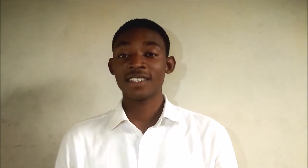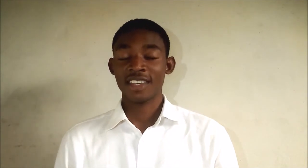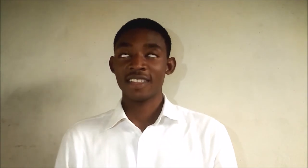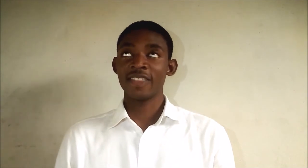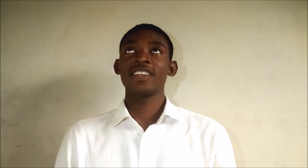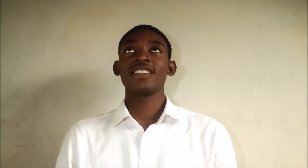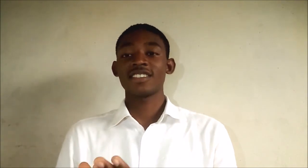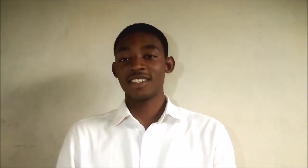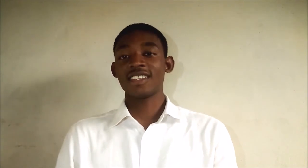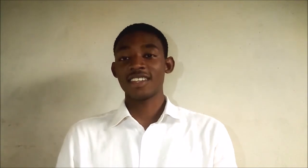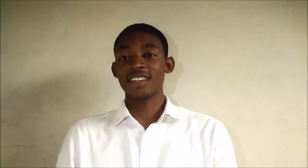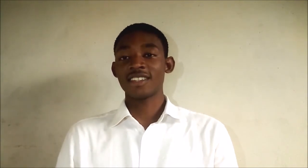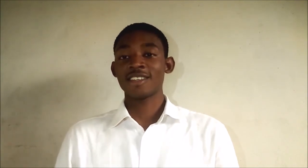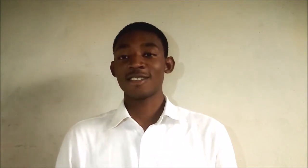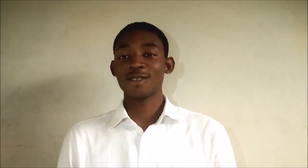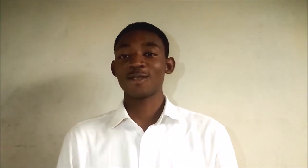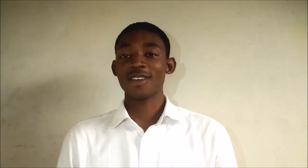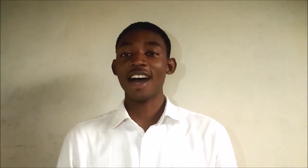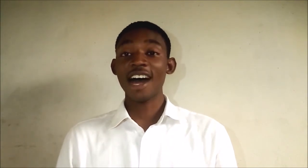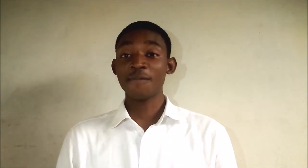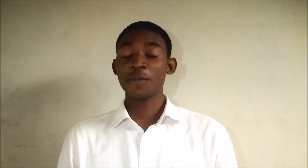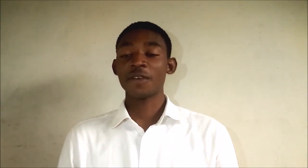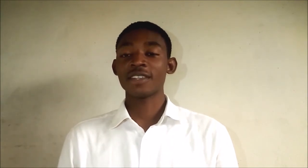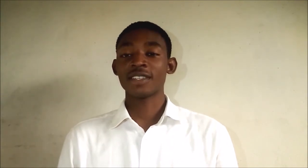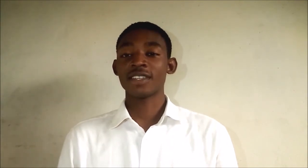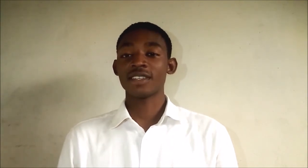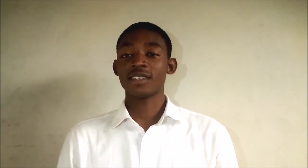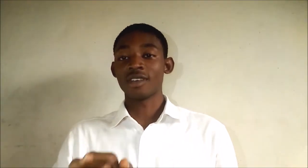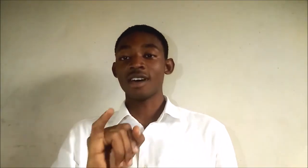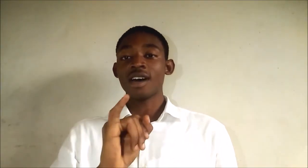the sentence. So I memorize the sentence. I